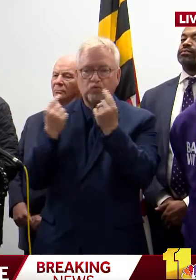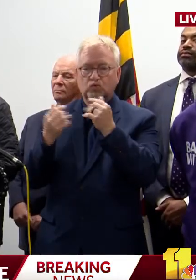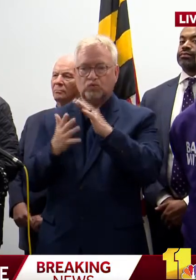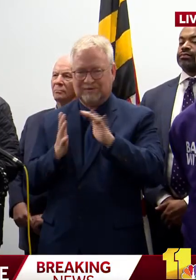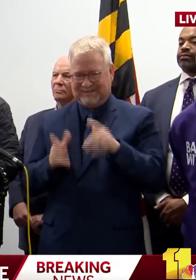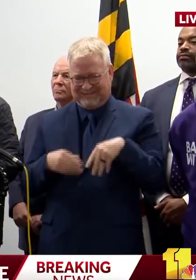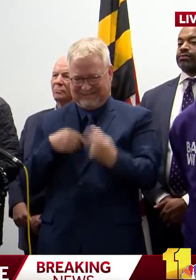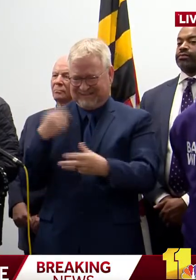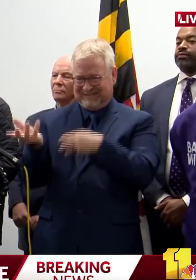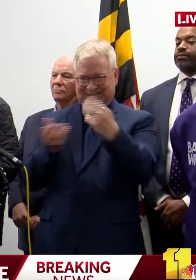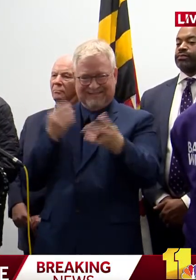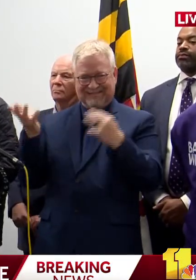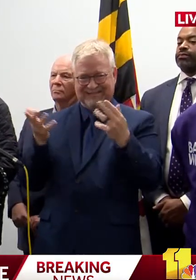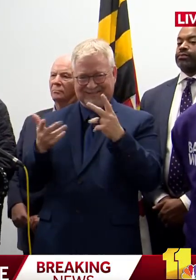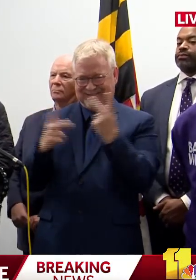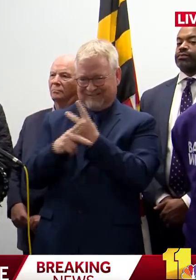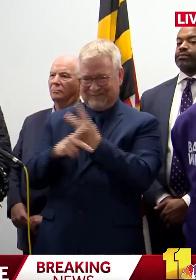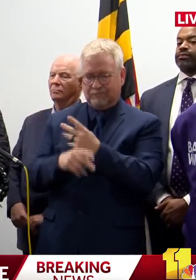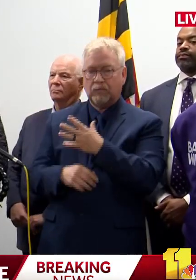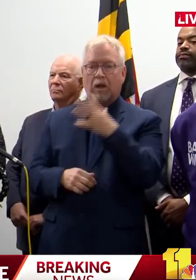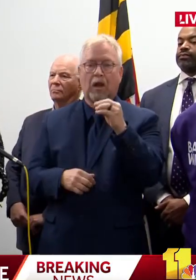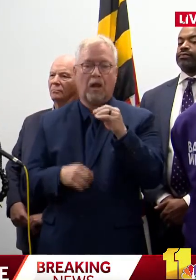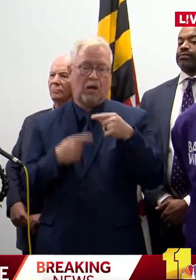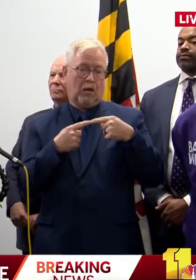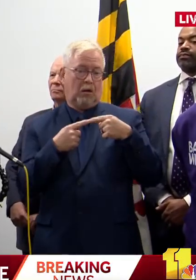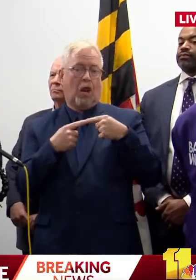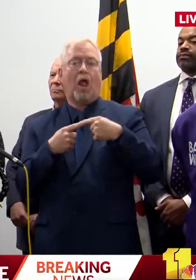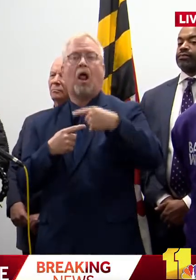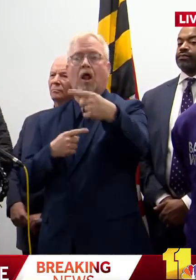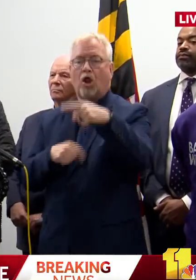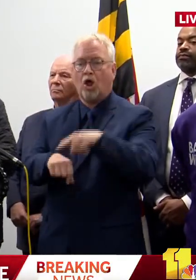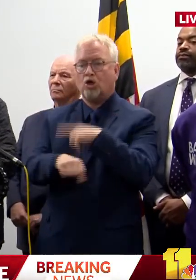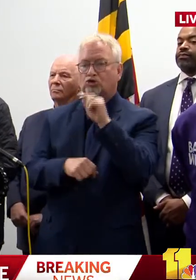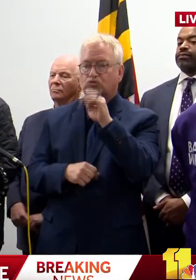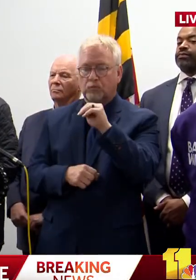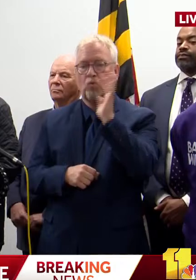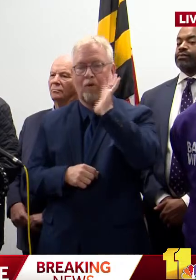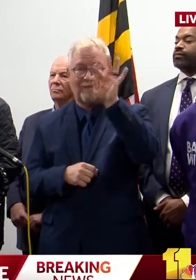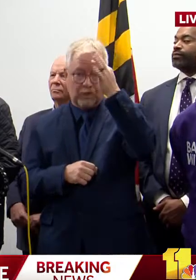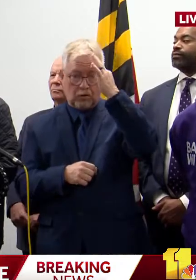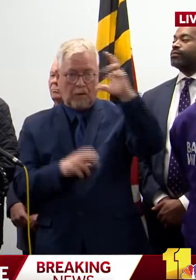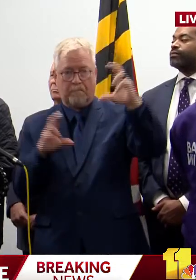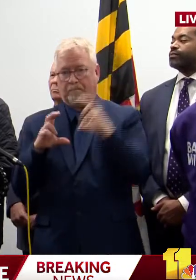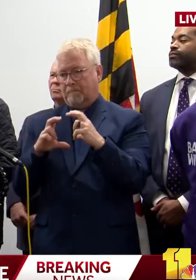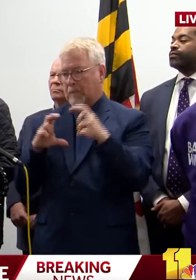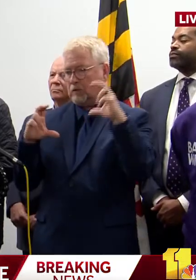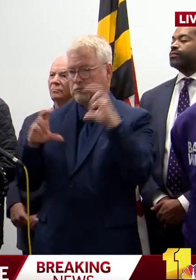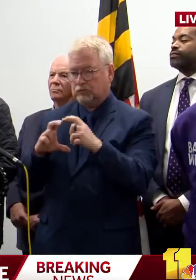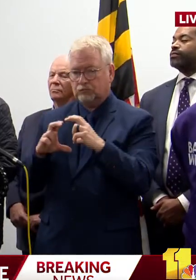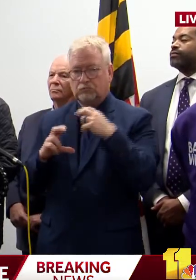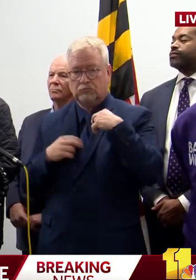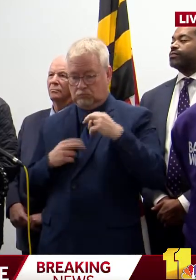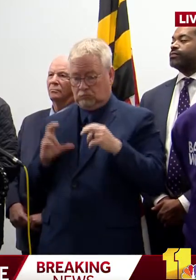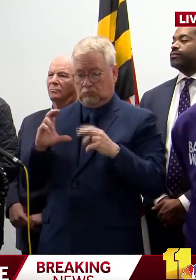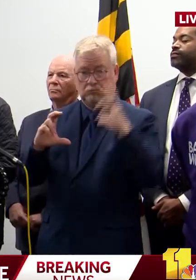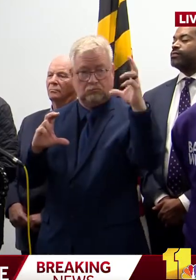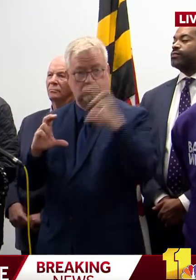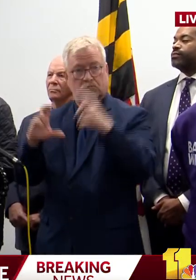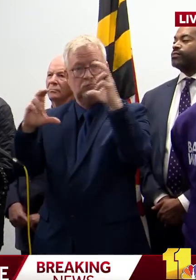provides a strong federal match. We believe it will be 90-10 in terms of the federal